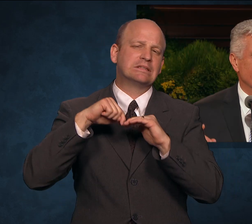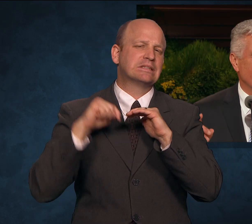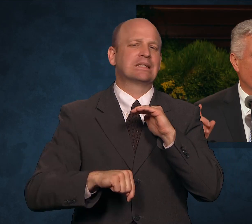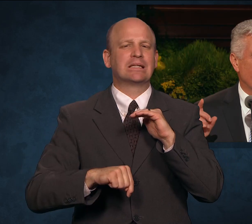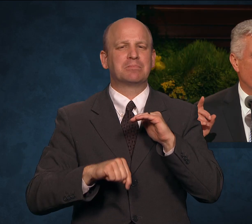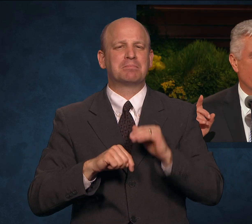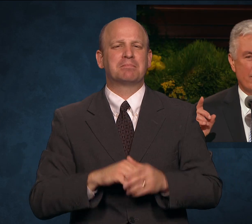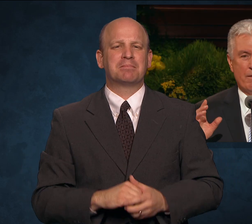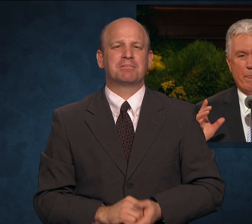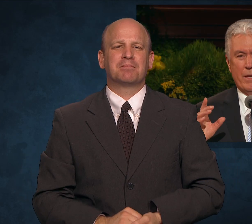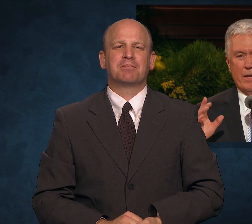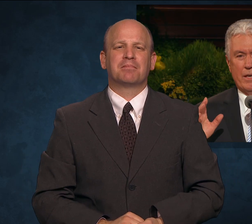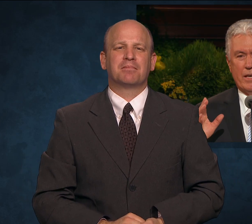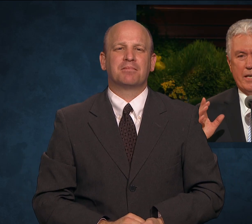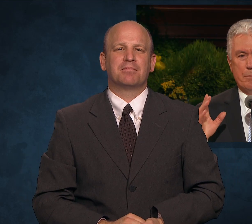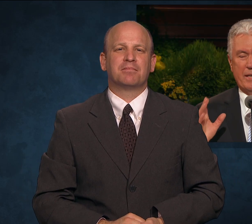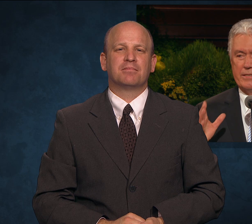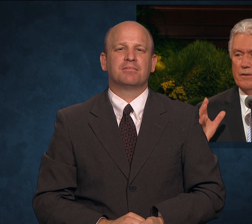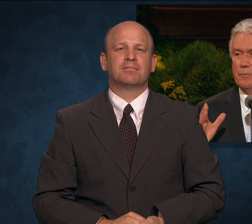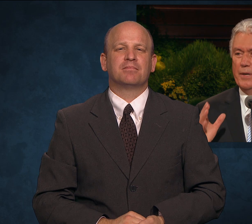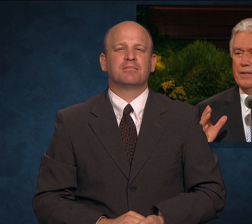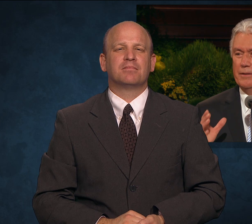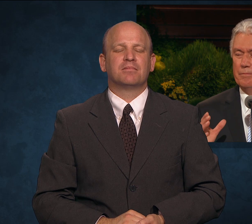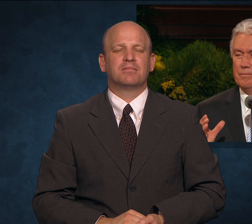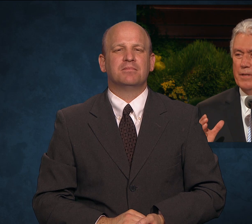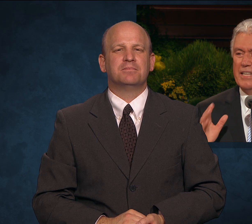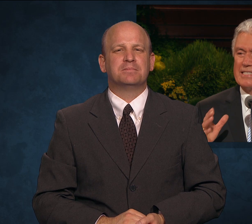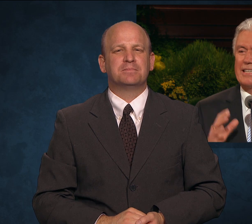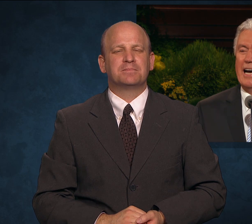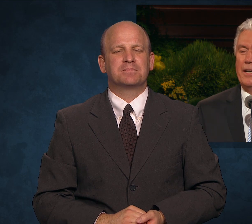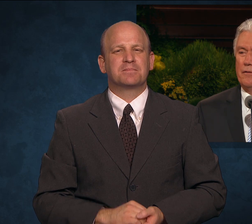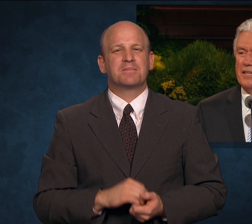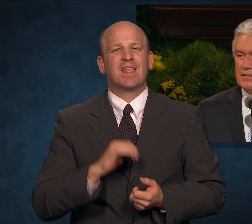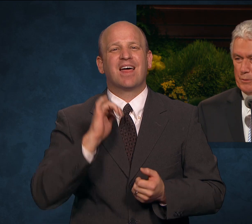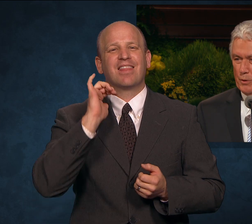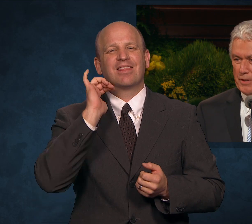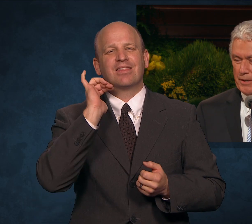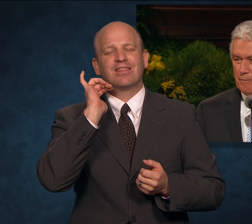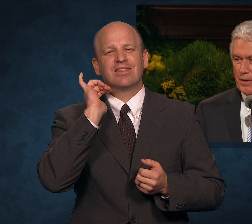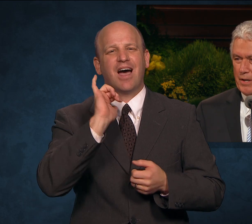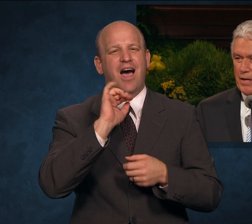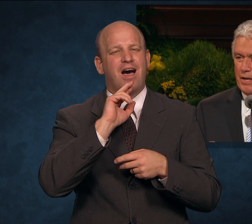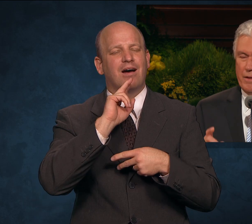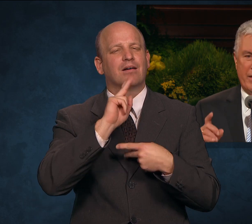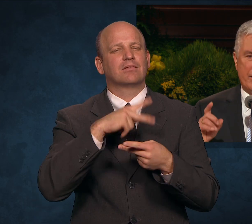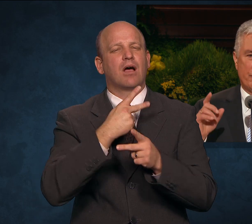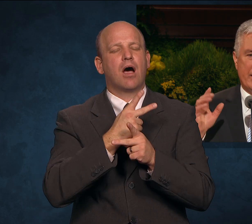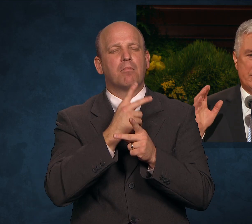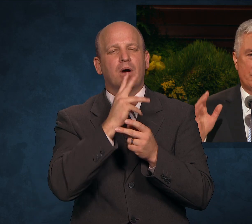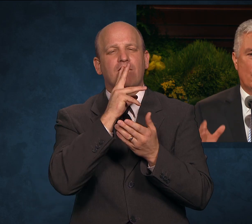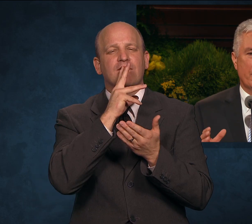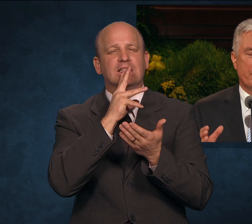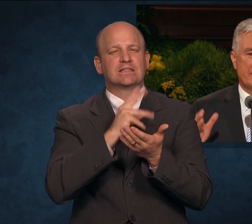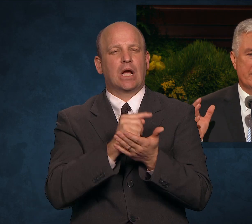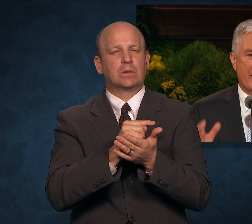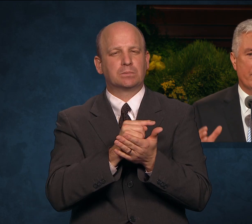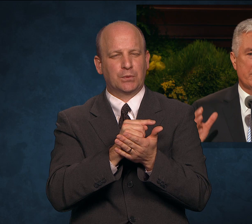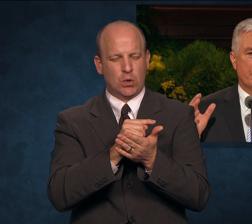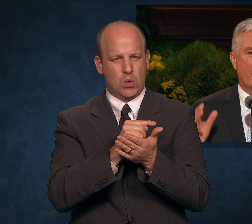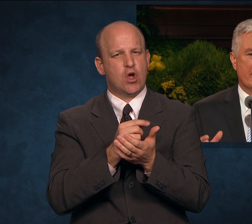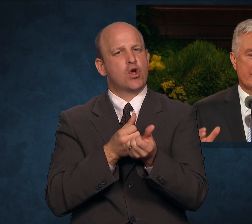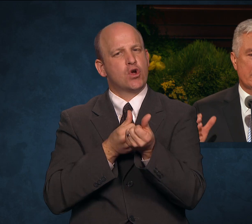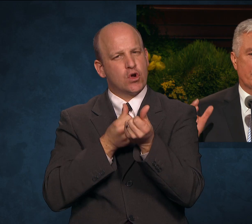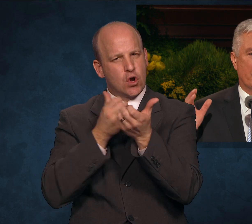over it must have been this kind of testimony that transformed the